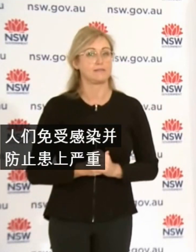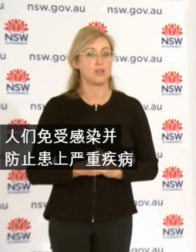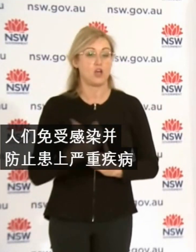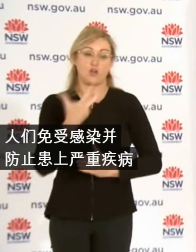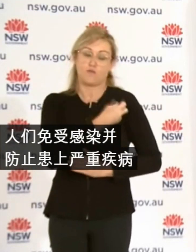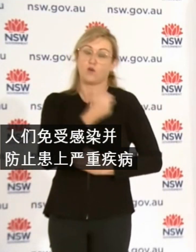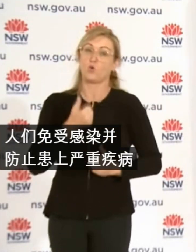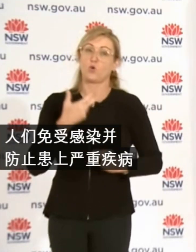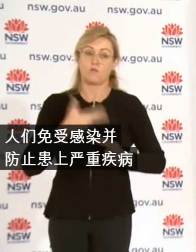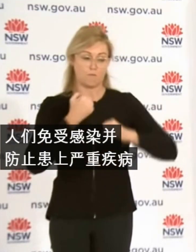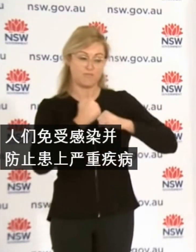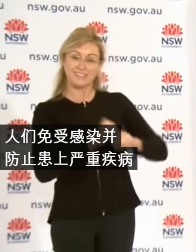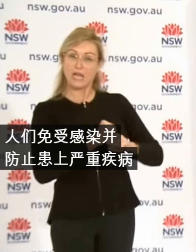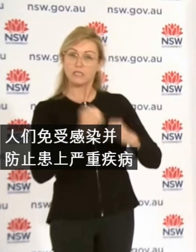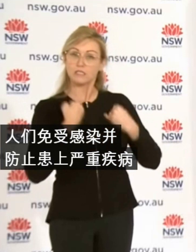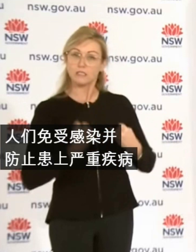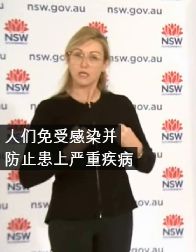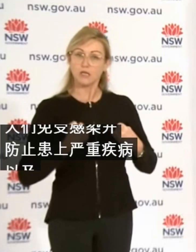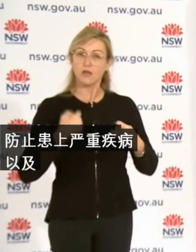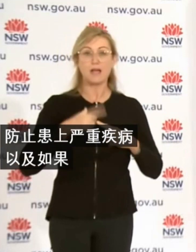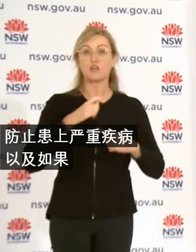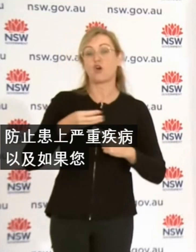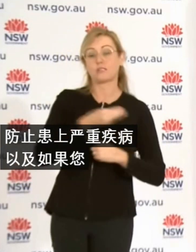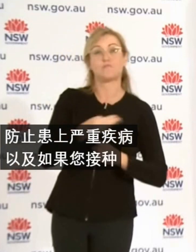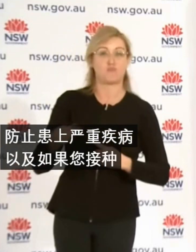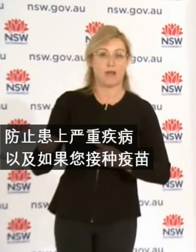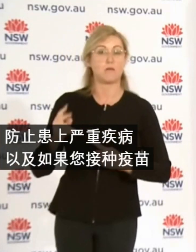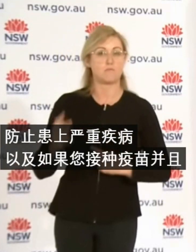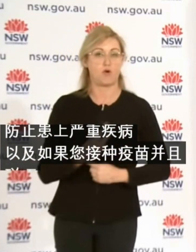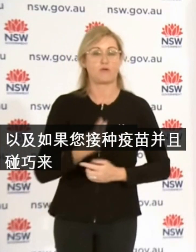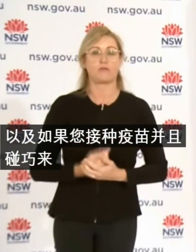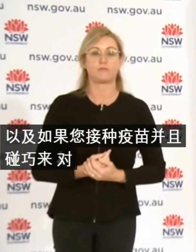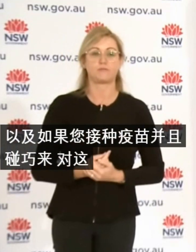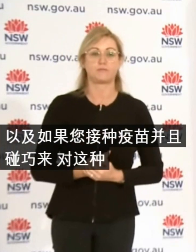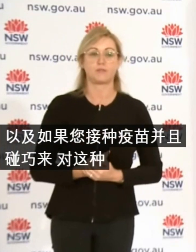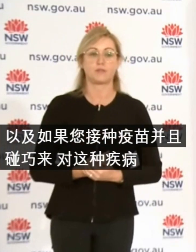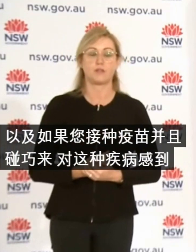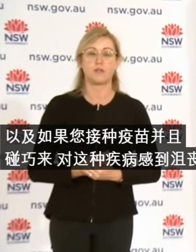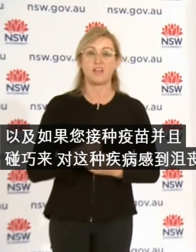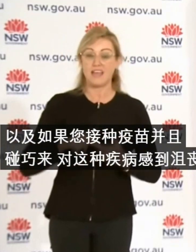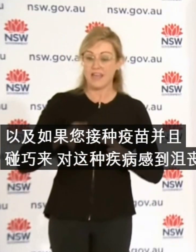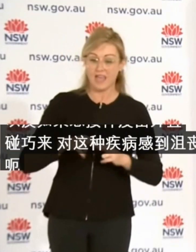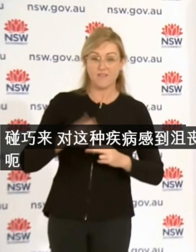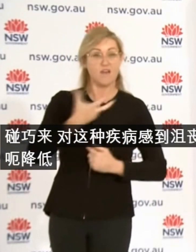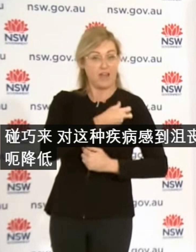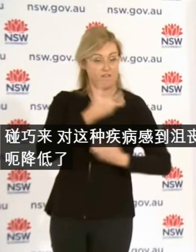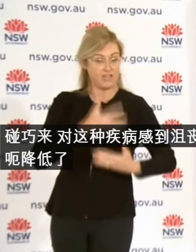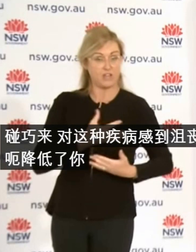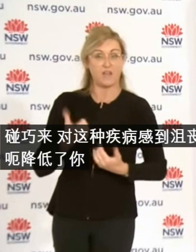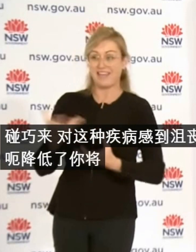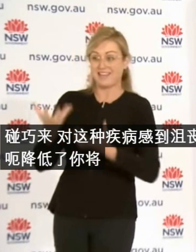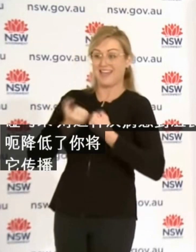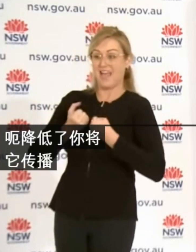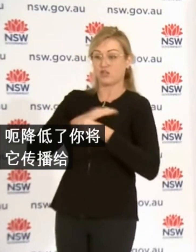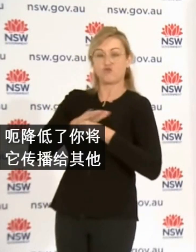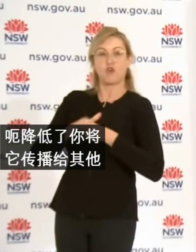getting serious disease. As well as, if you're vaccinated and happen to come down with the disease, it reduces your